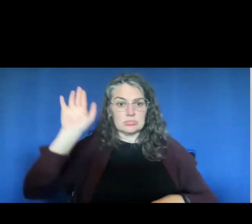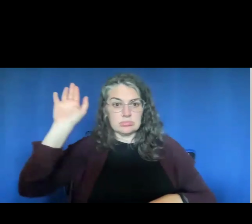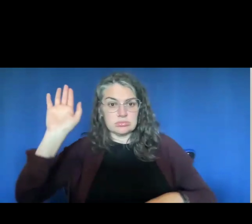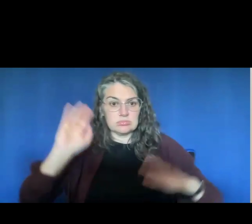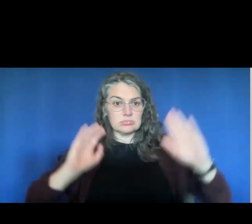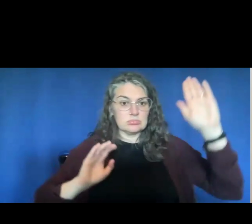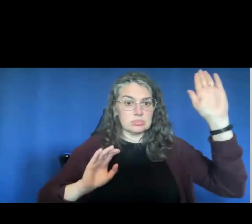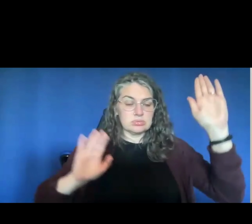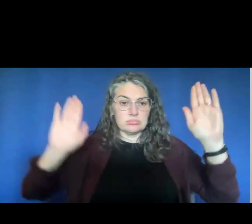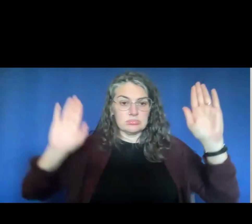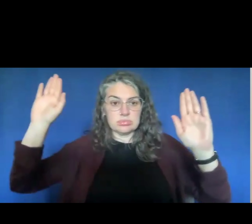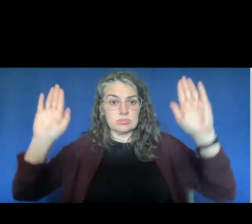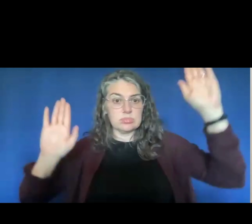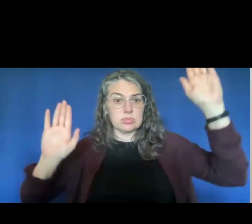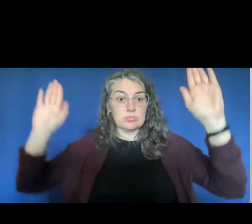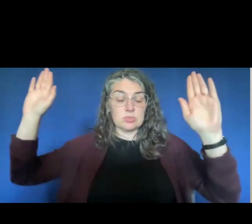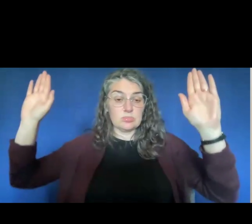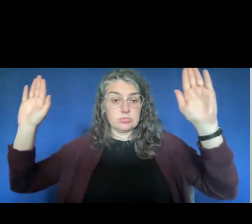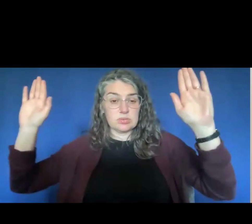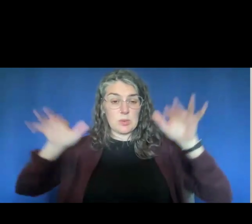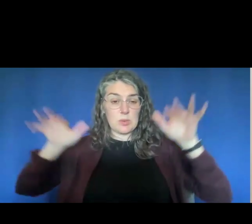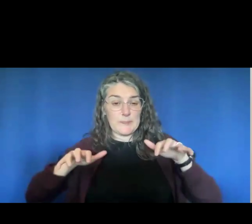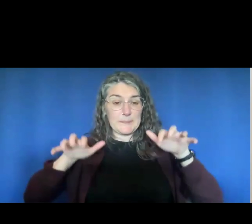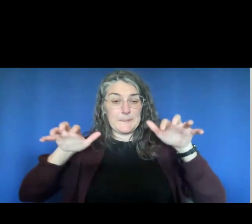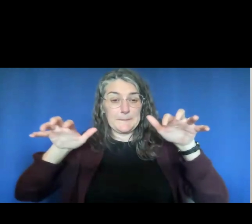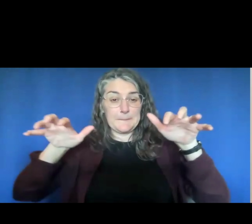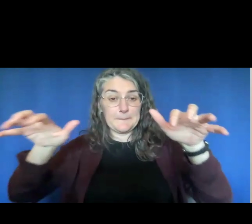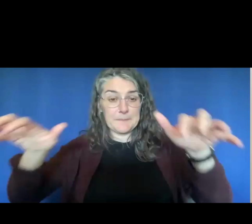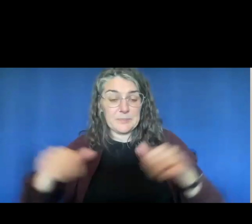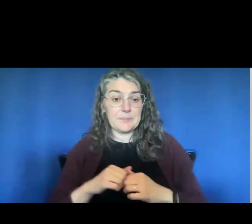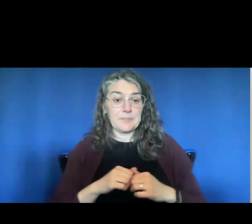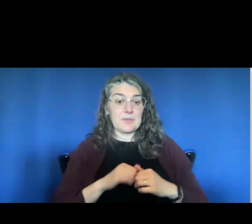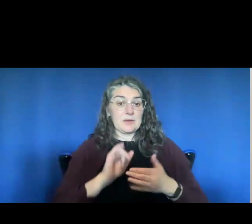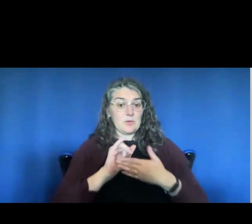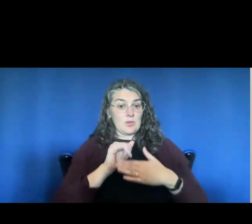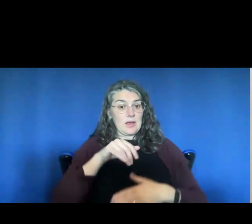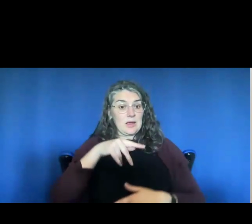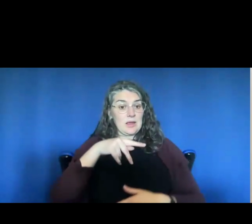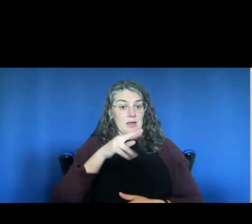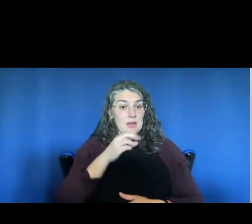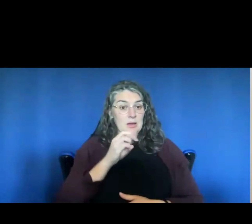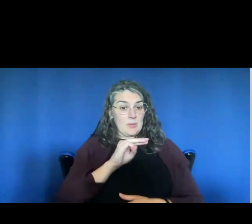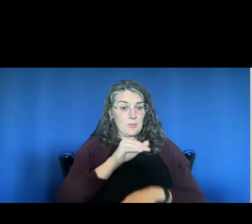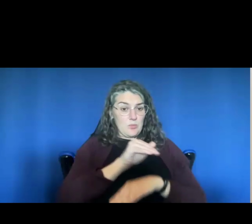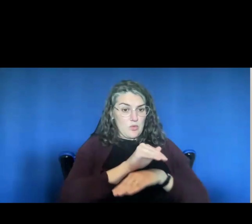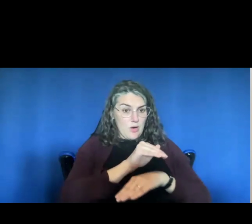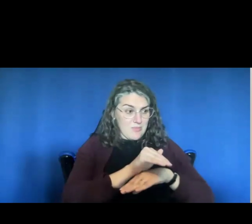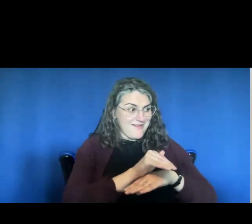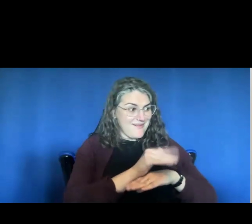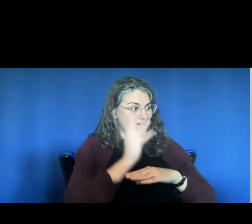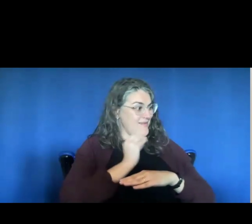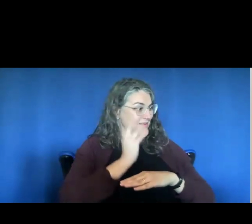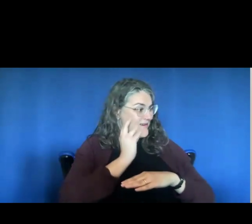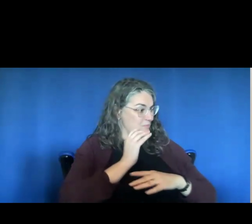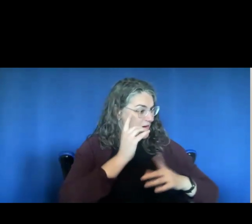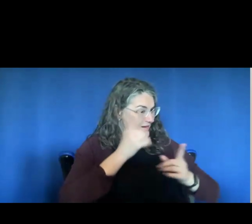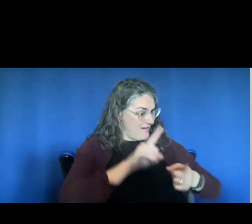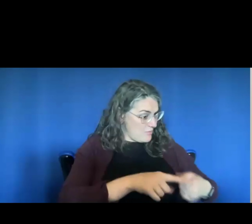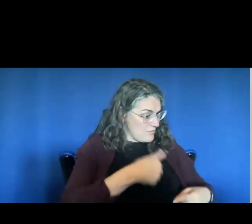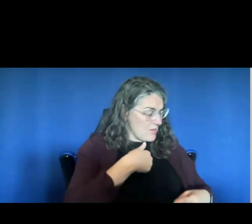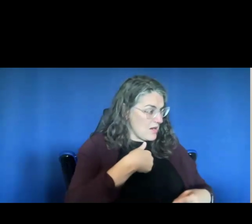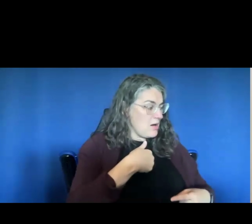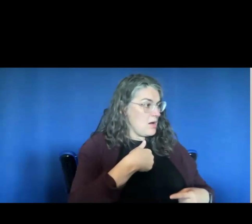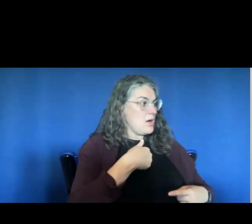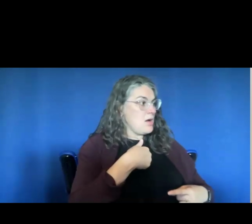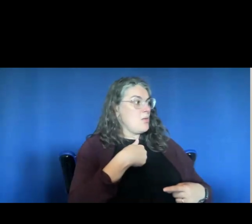on me sowed fear and self-doubt that took work to resolve. I understood far more clearly how my story